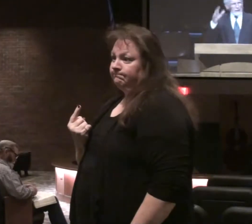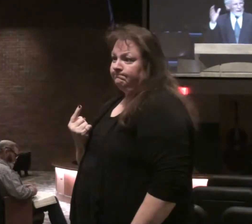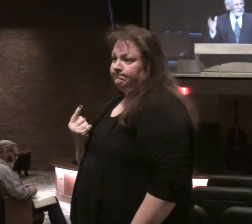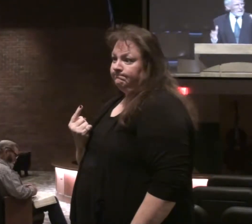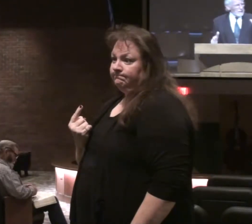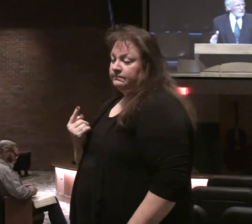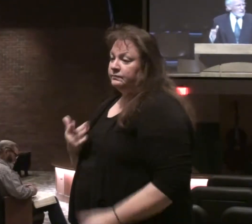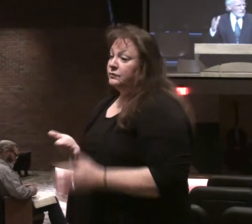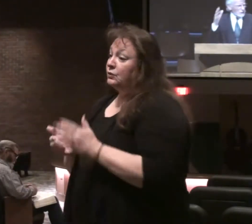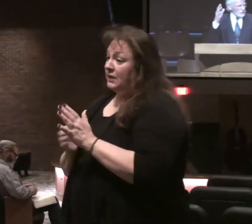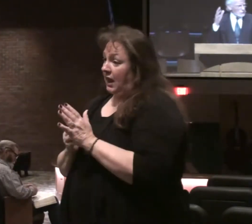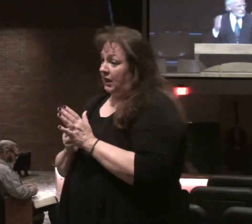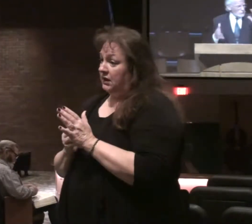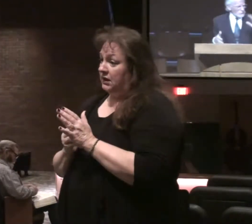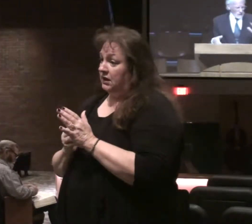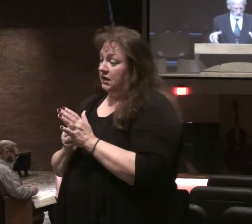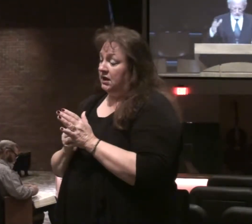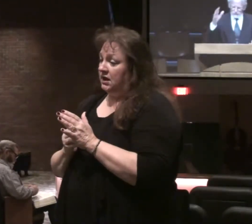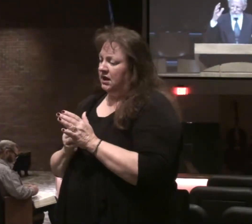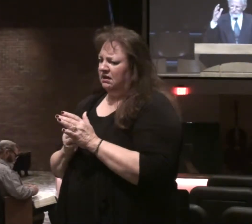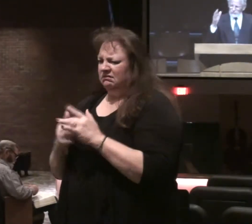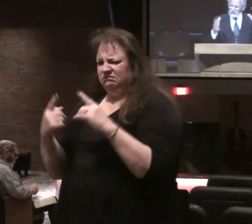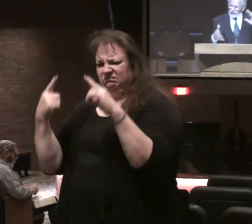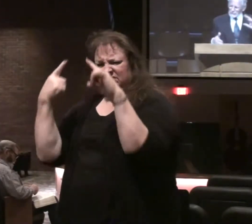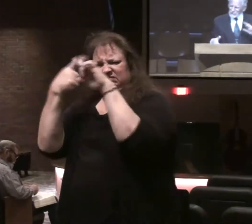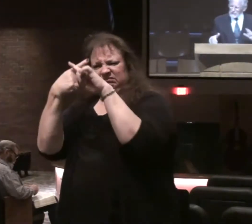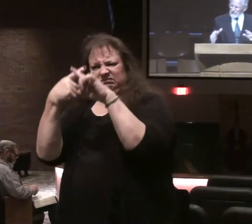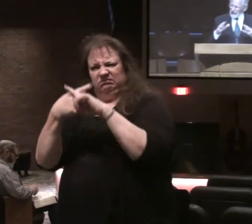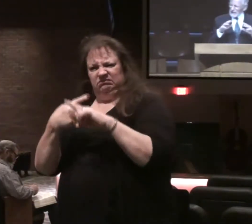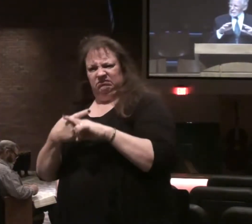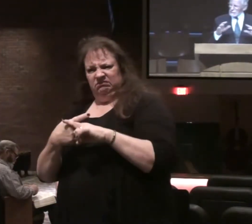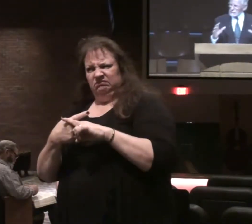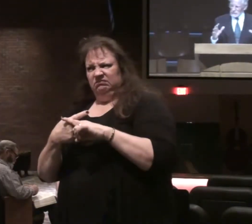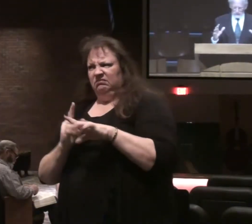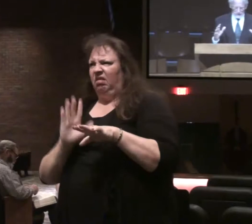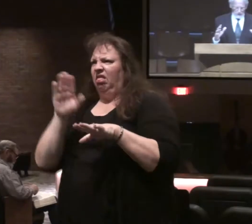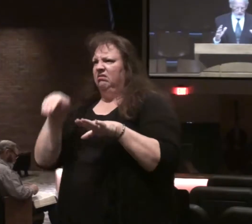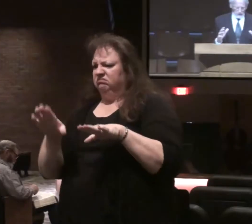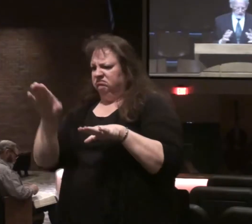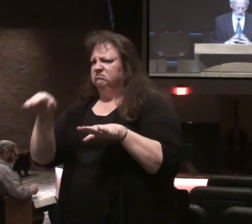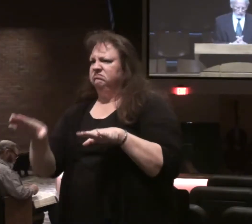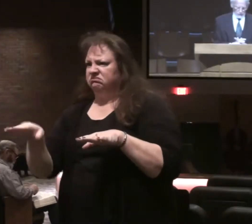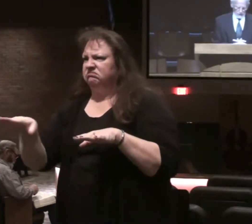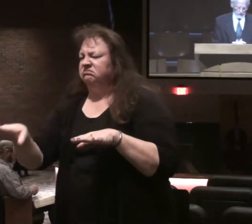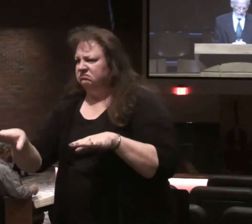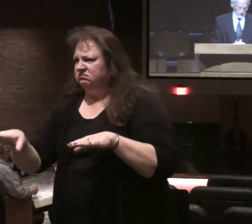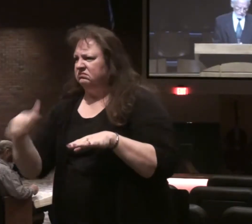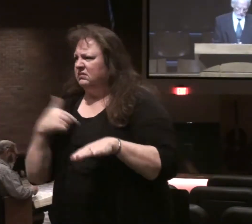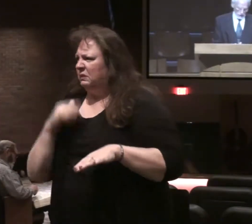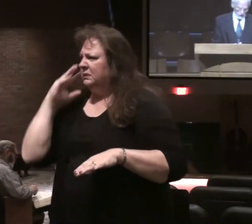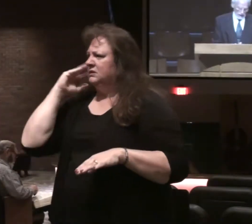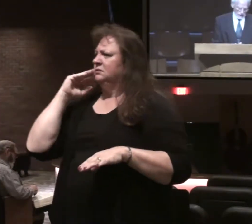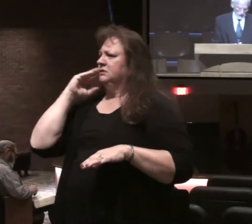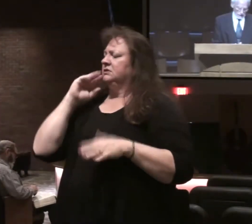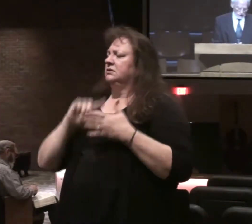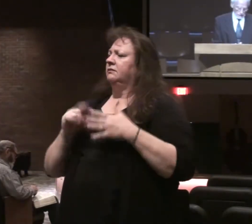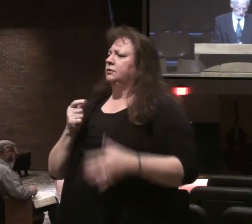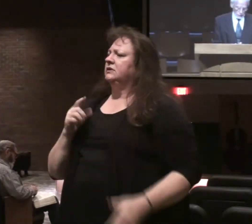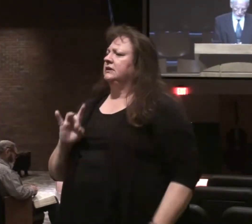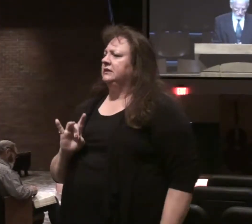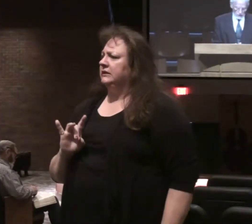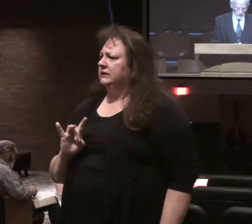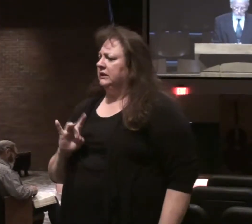So again, those inconsistent ups and downs that experience. Verse